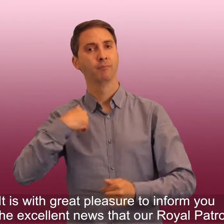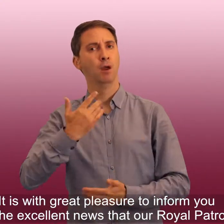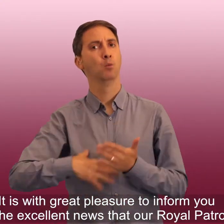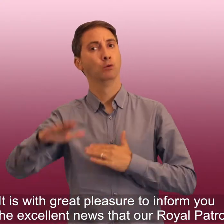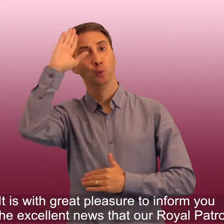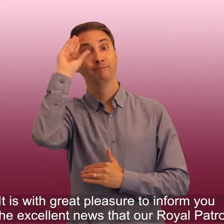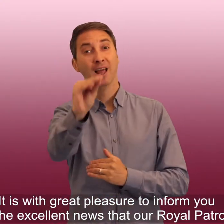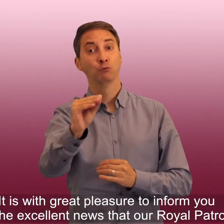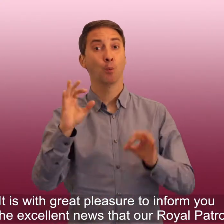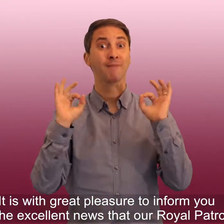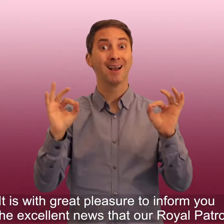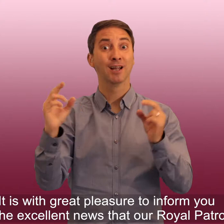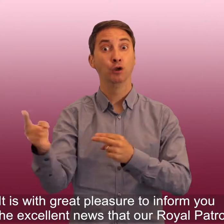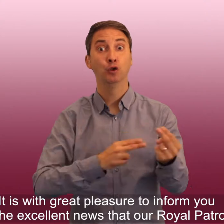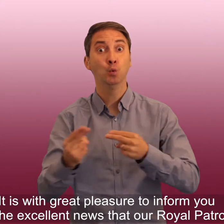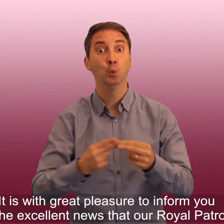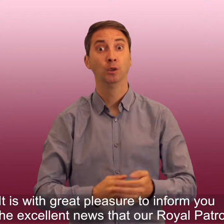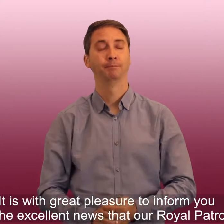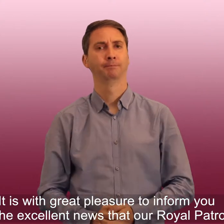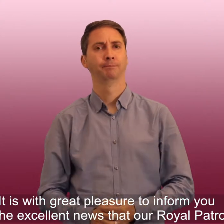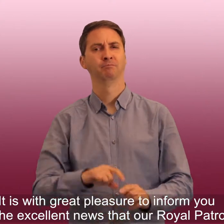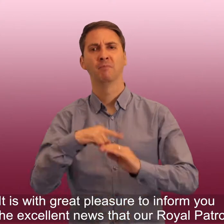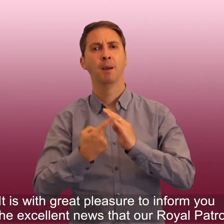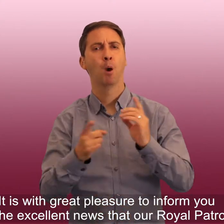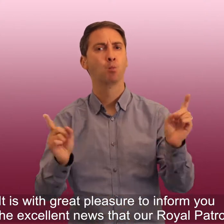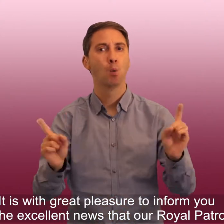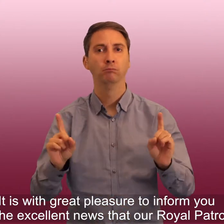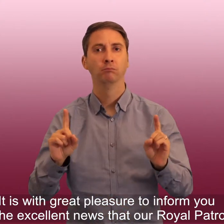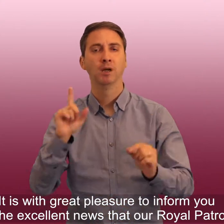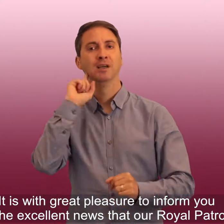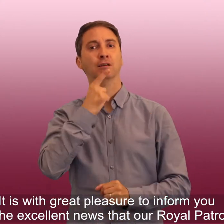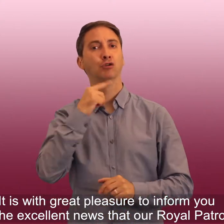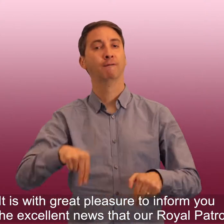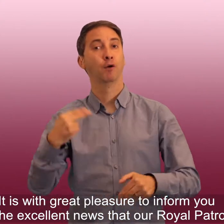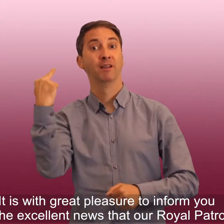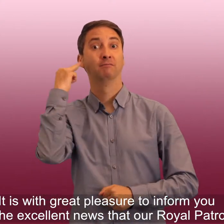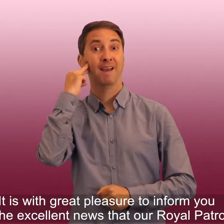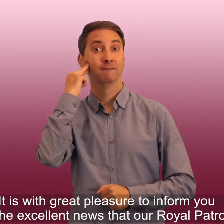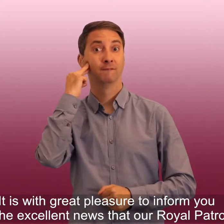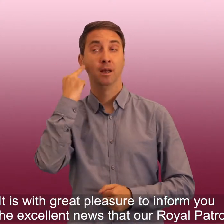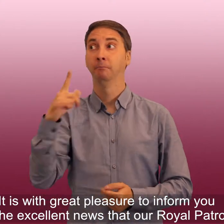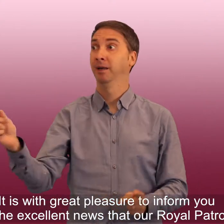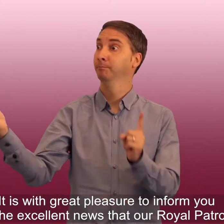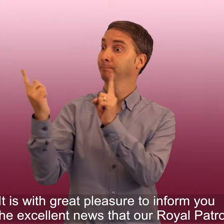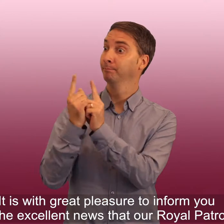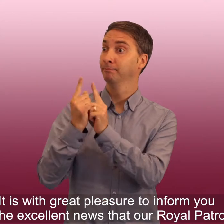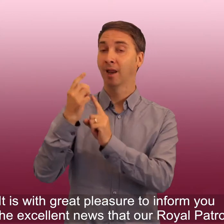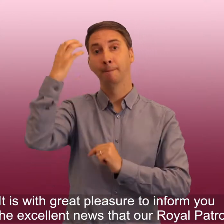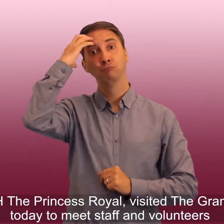It is with great pleasure to inform you of the excellent news that our Royal Patron, Her Royal Highness, the Princess Royal,